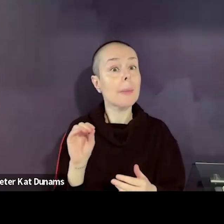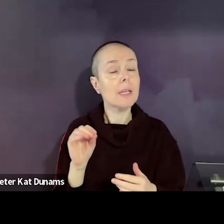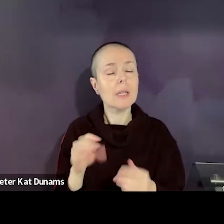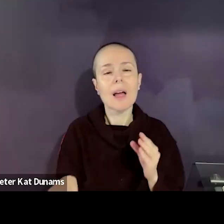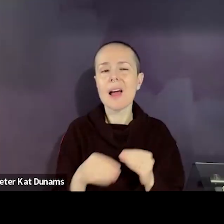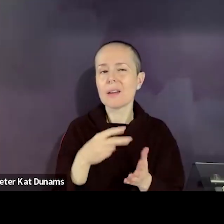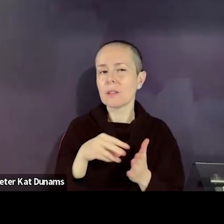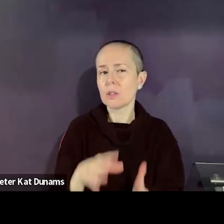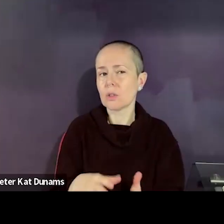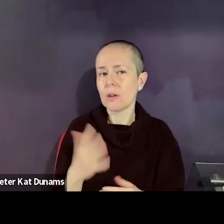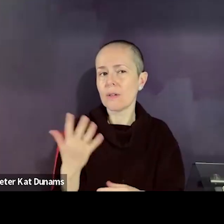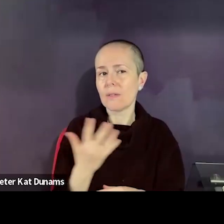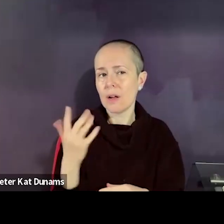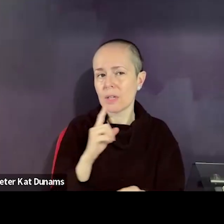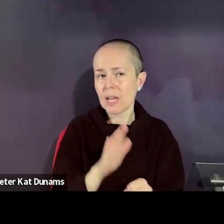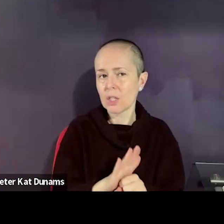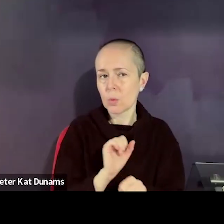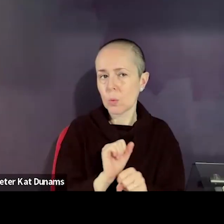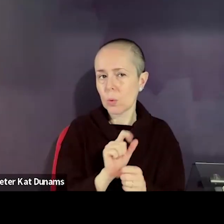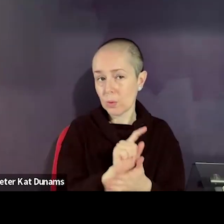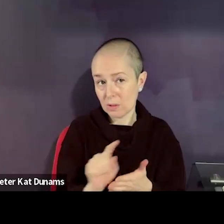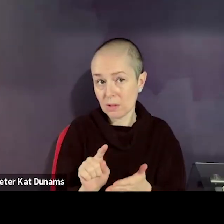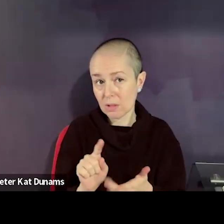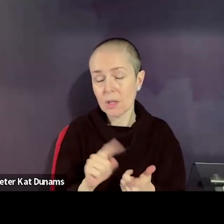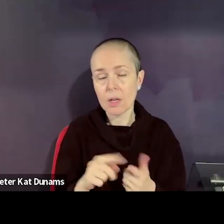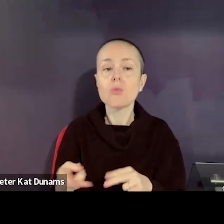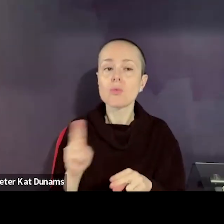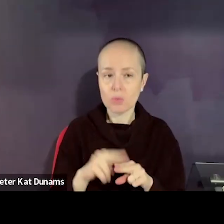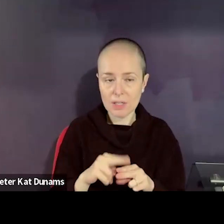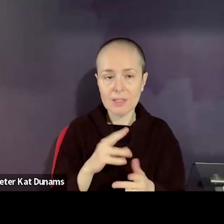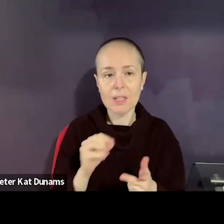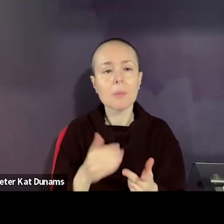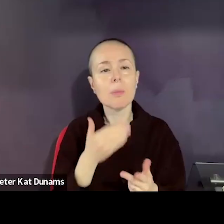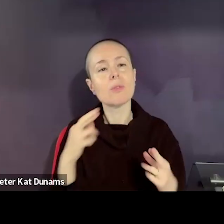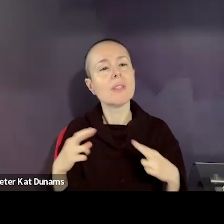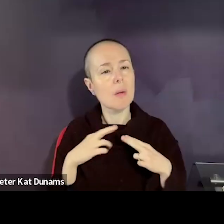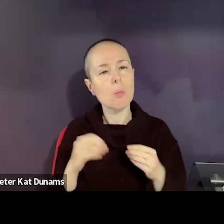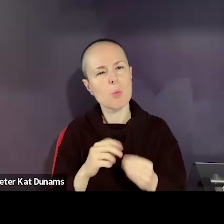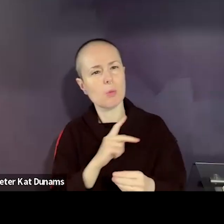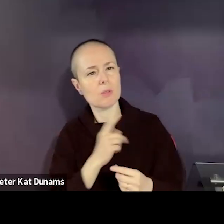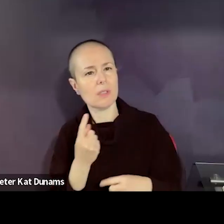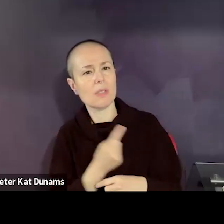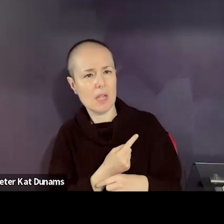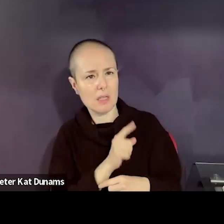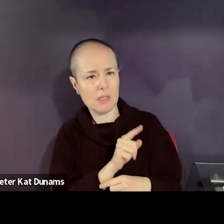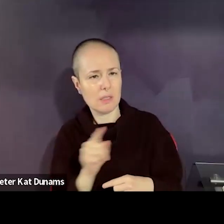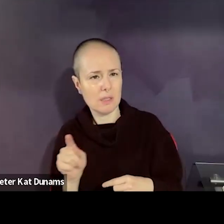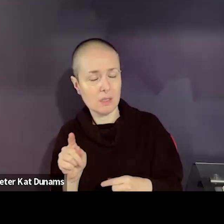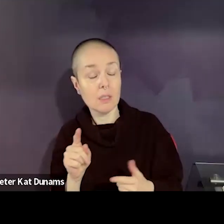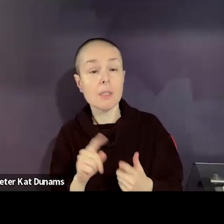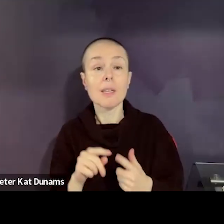weeks, raises of up to 10% for their first year, and better retirement and more personal days. At Dance Theater of Harlem, founded